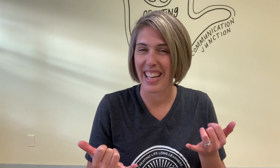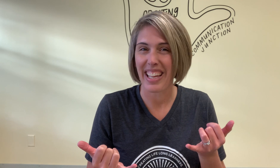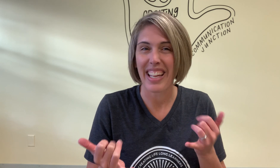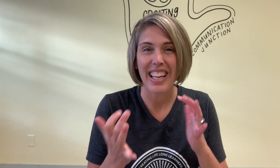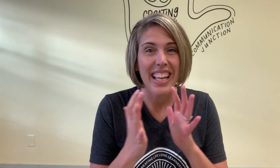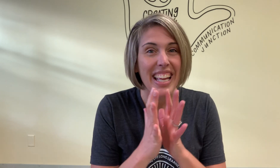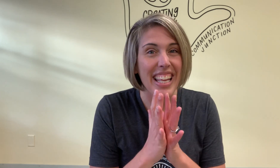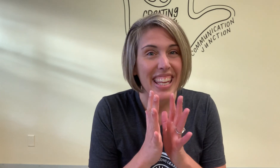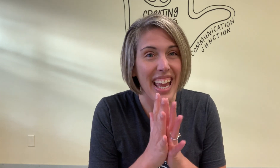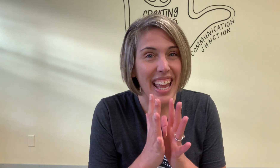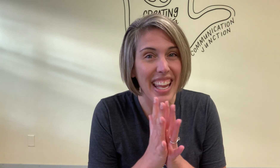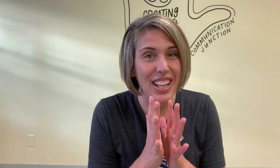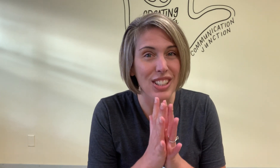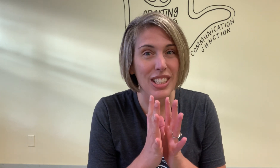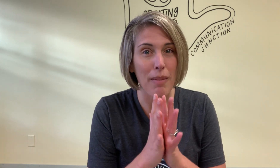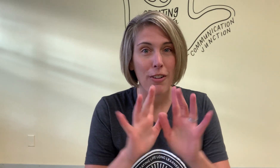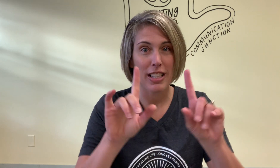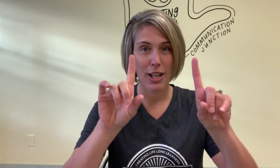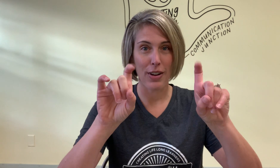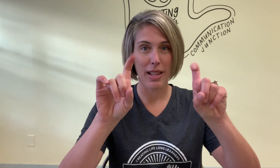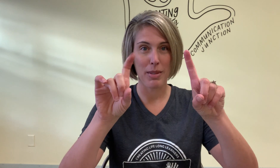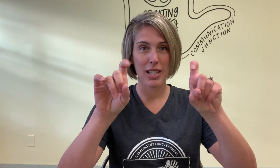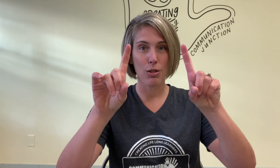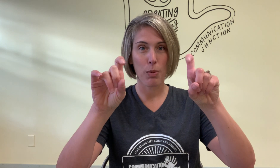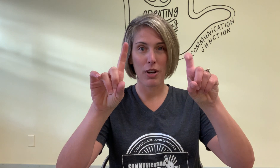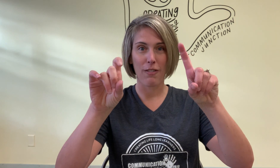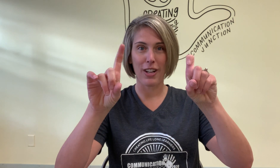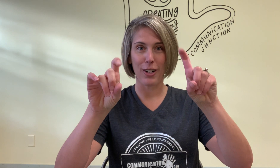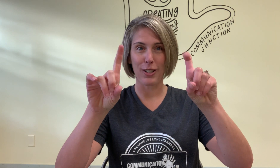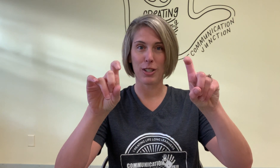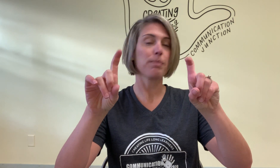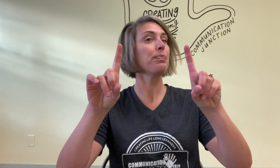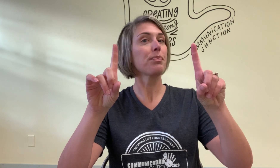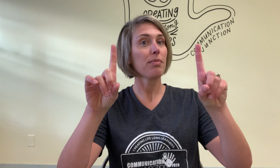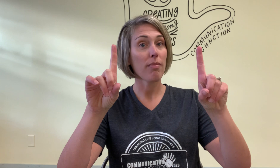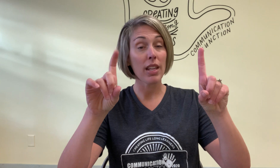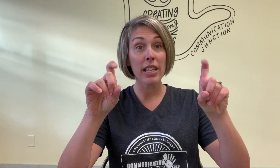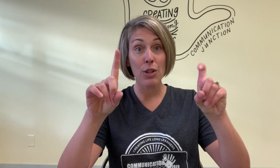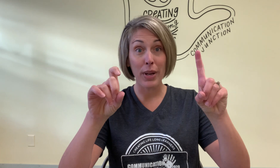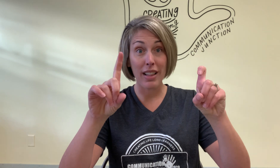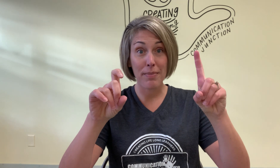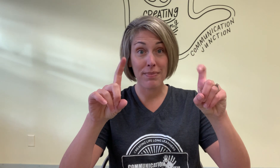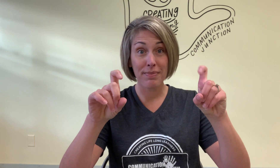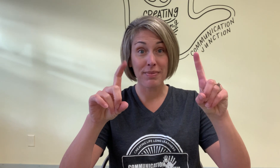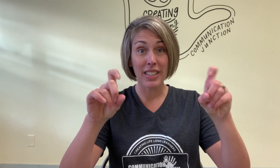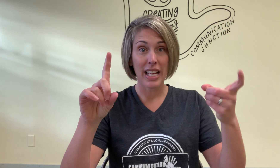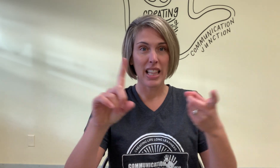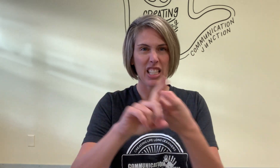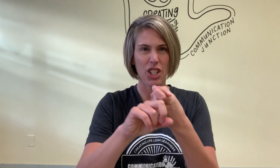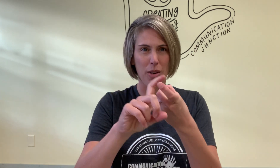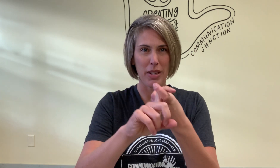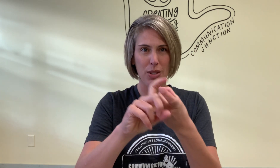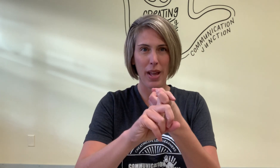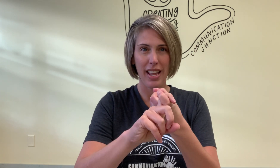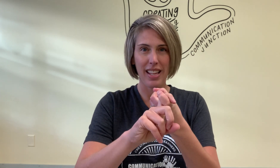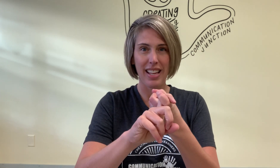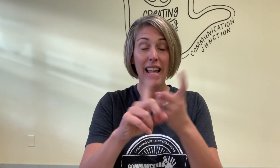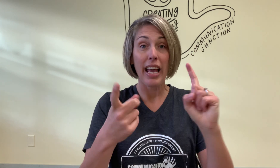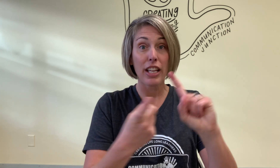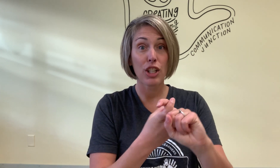today. Yay, good job, friends. All right, let me see those pointer fingers. Can you wiggle them? Let's hook them this way and hook them